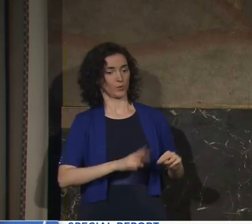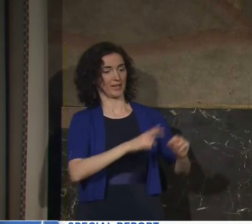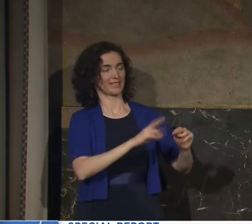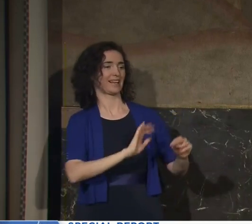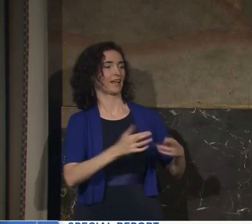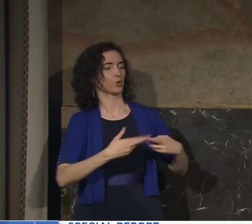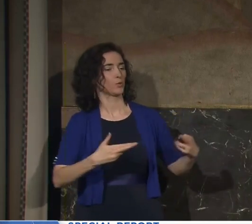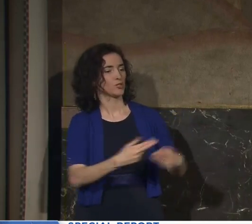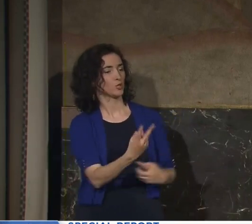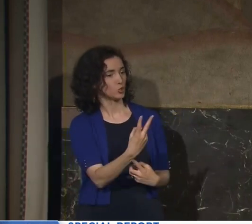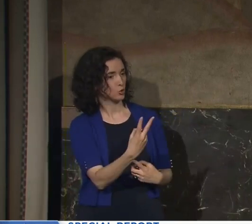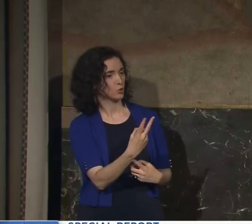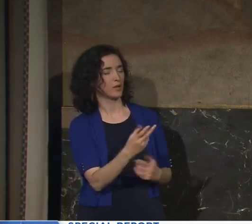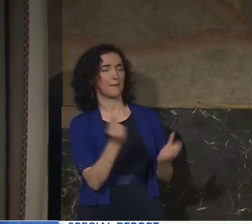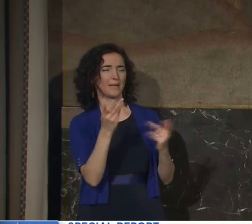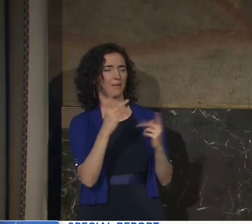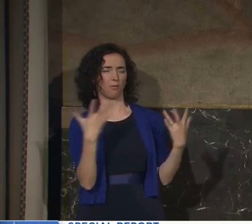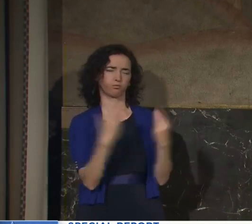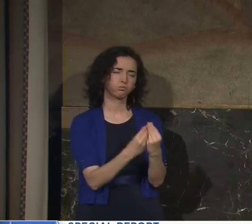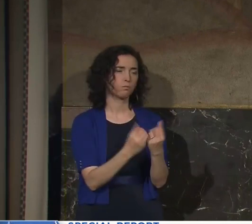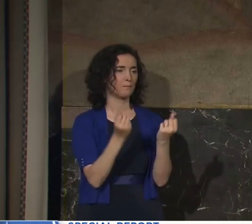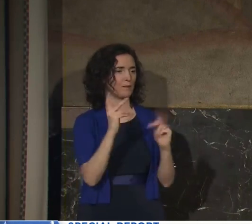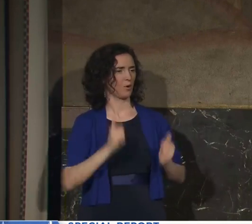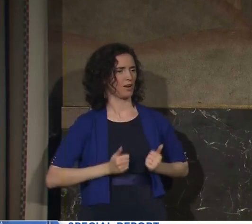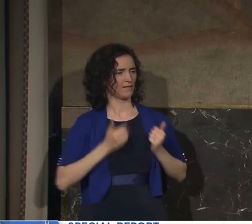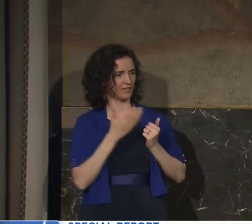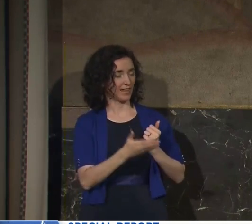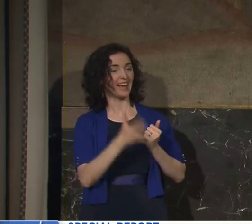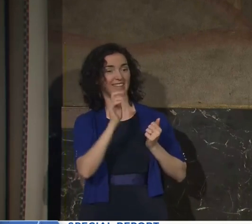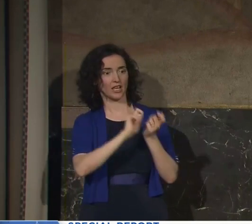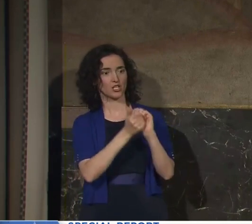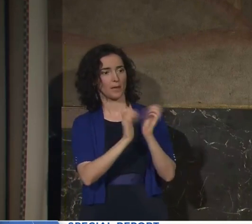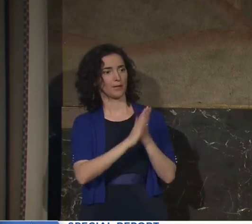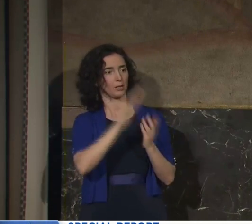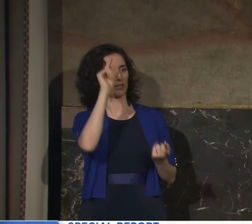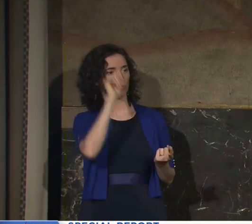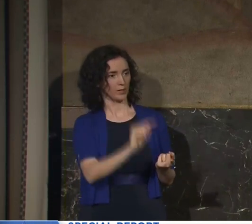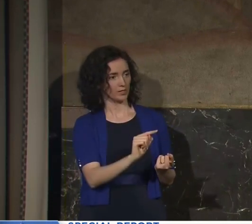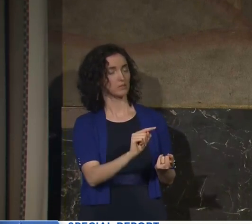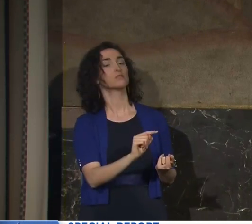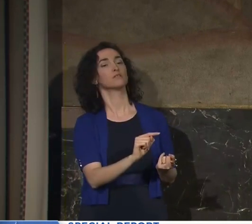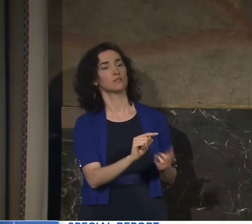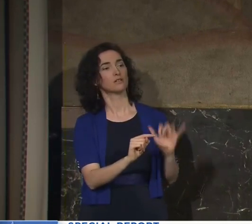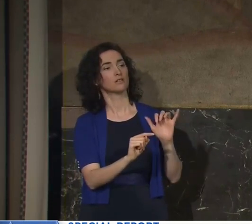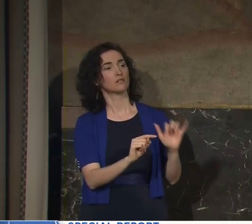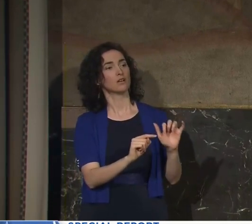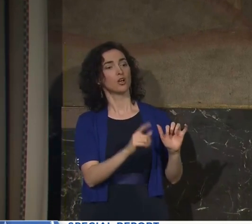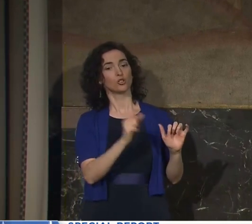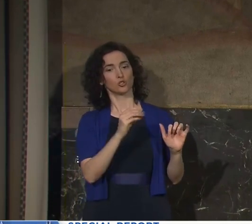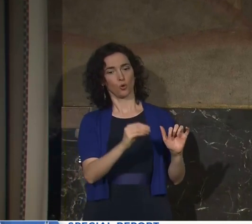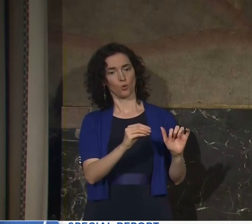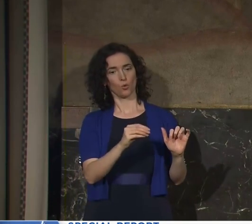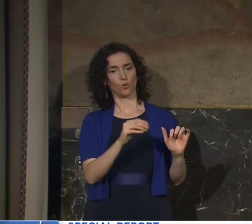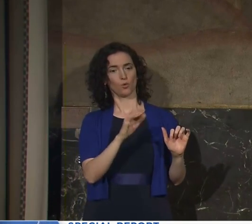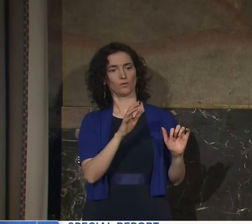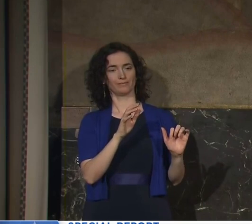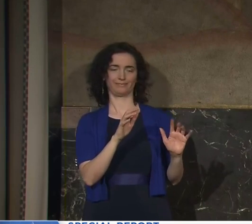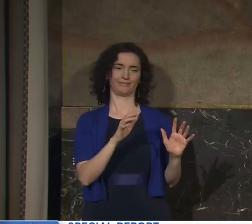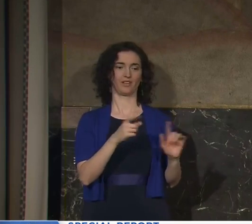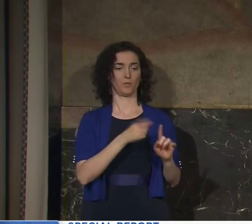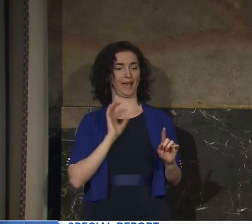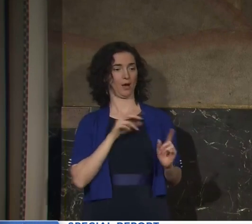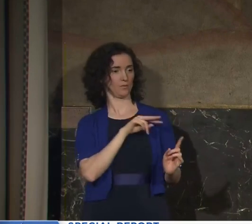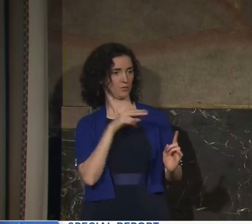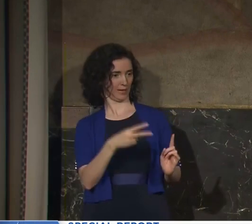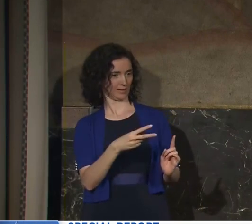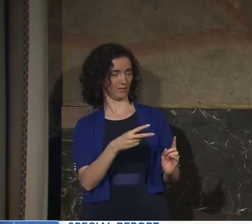more populous area, and those have changed to decreasing. So the challenge, I'll say, from our perspective